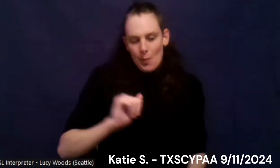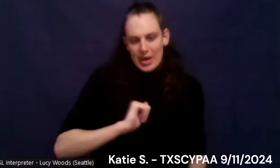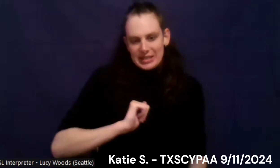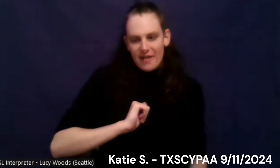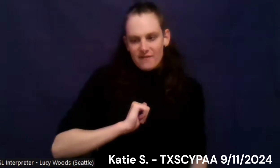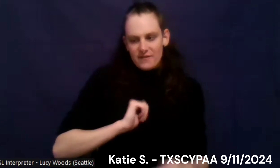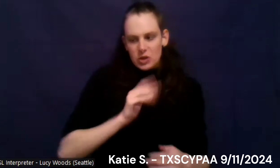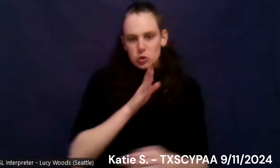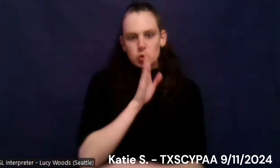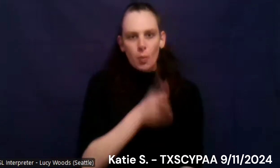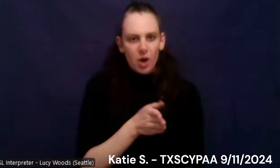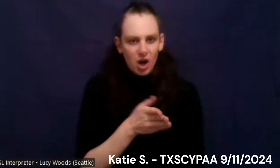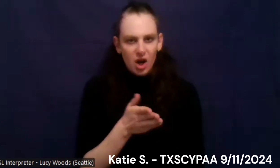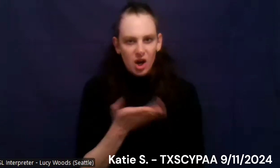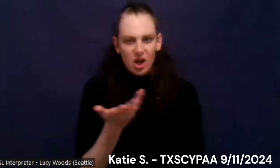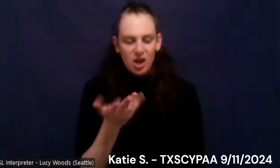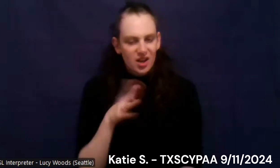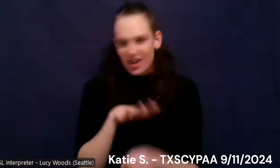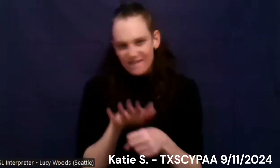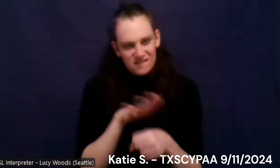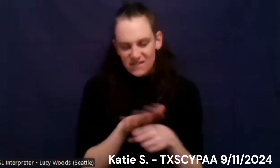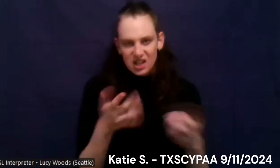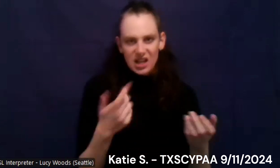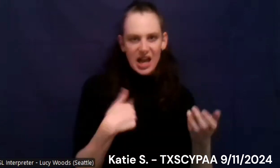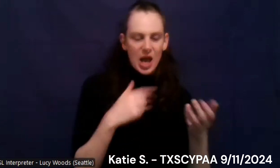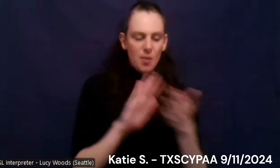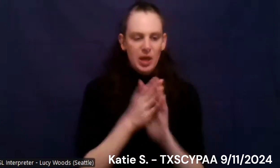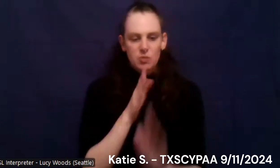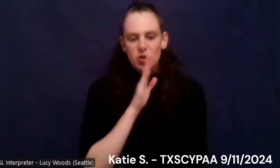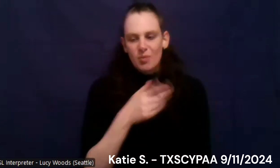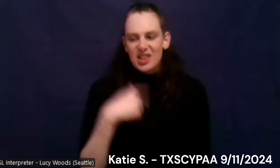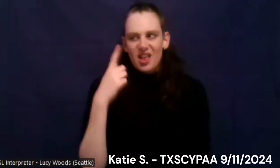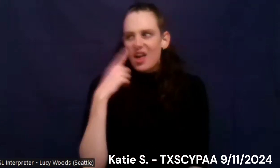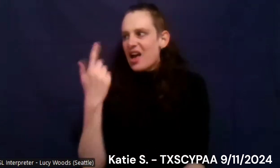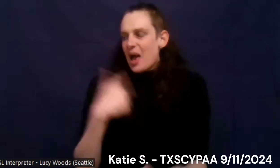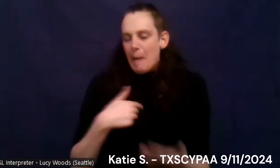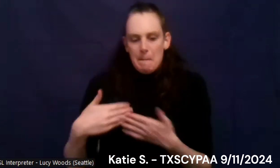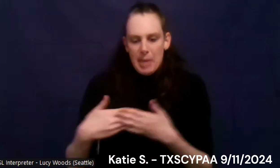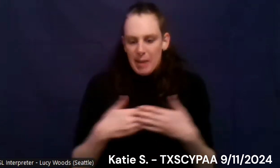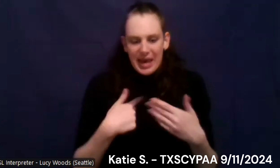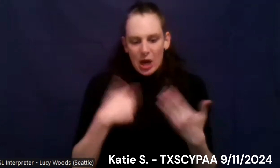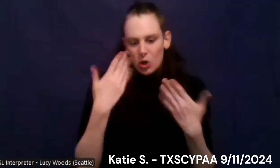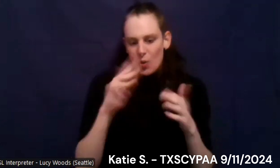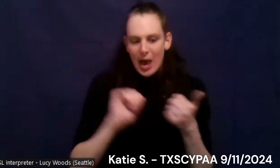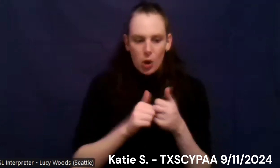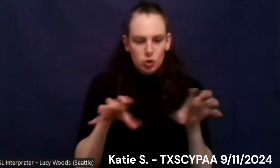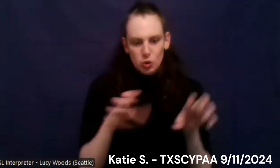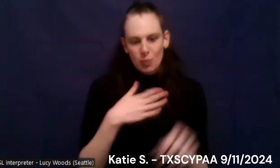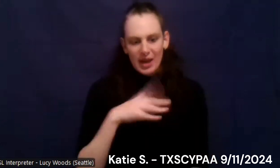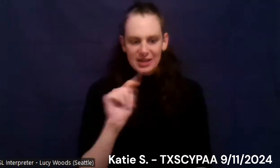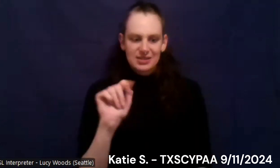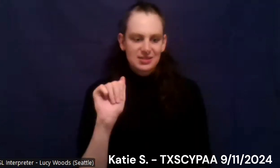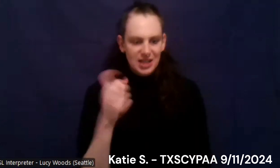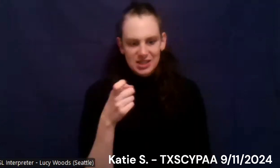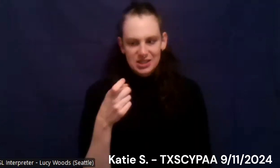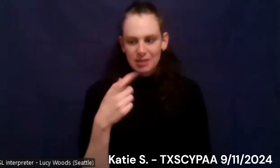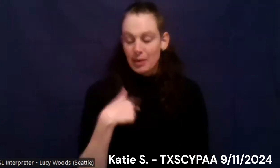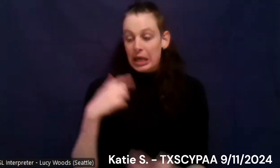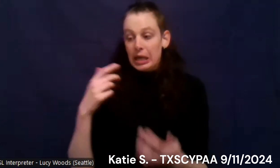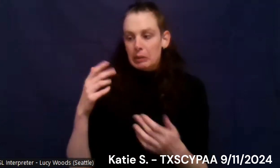sober human being. I got sober and I was like, I'm a baby. I don't know how to do my taxes. And then I'm like, yeah, let me jump into this